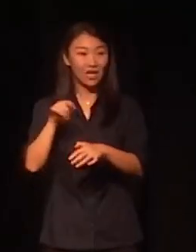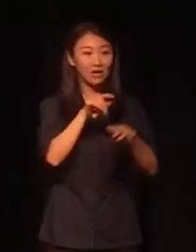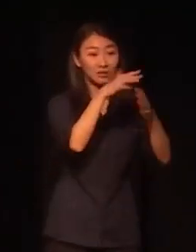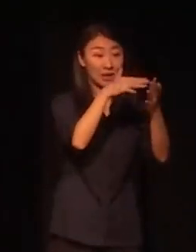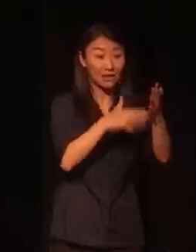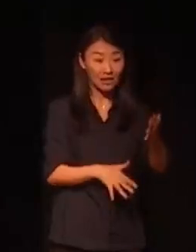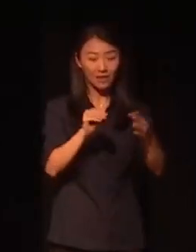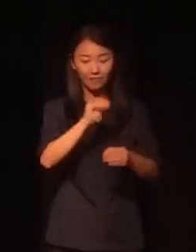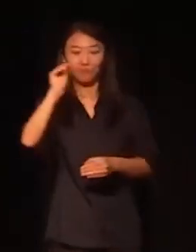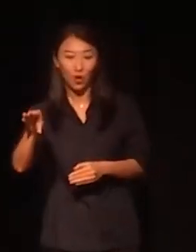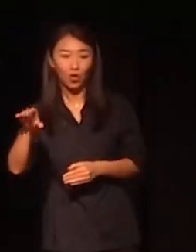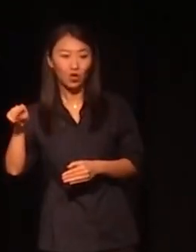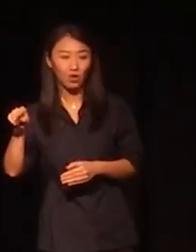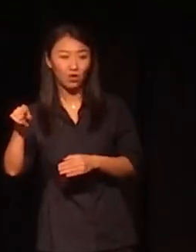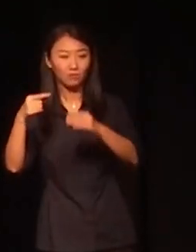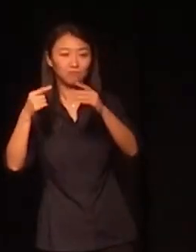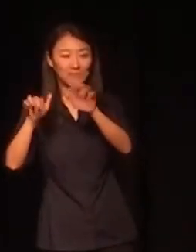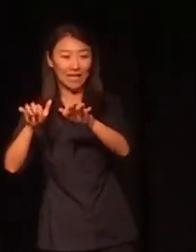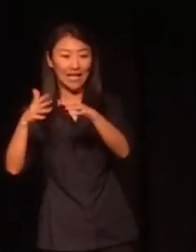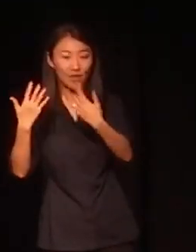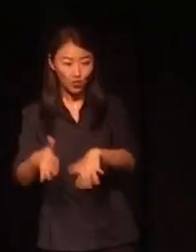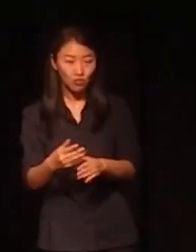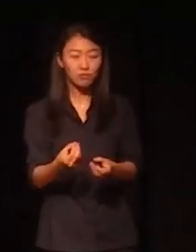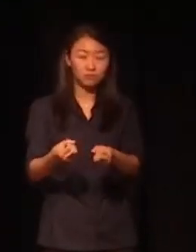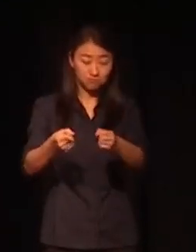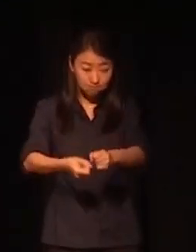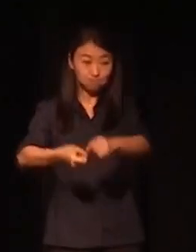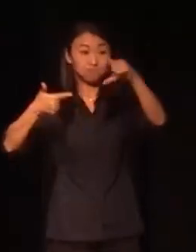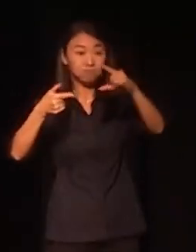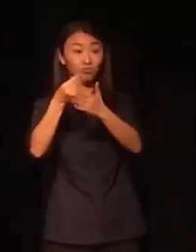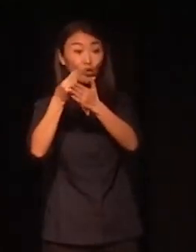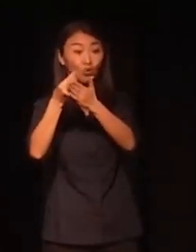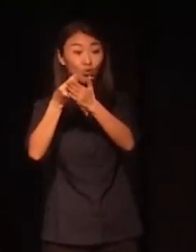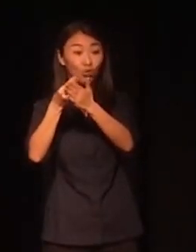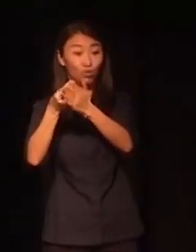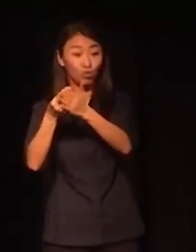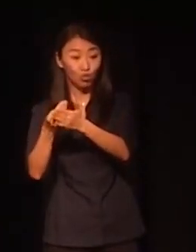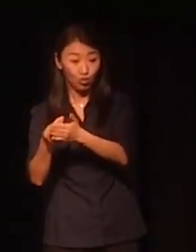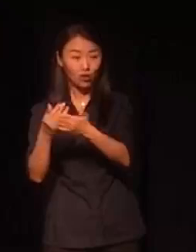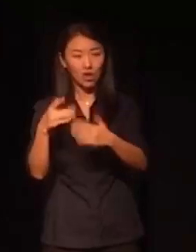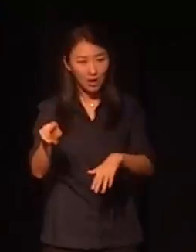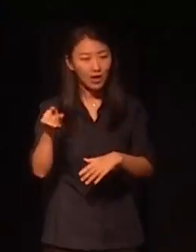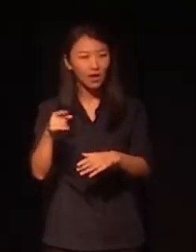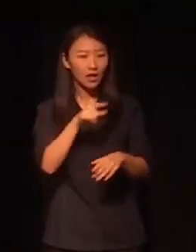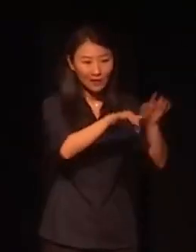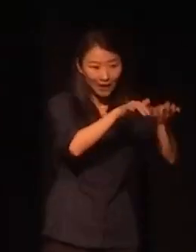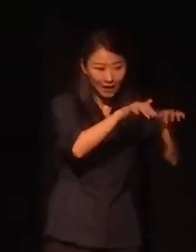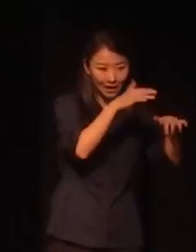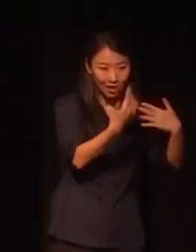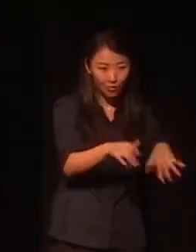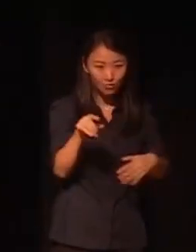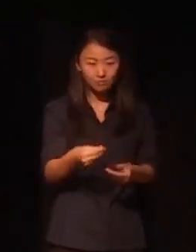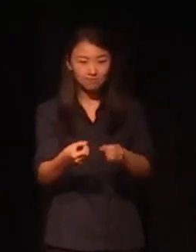text in box. Out comes the images, image out box. That is, what you put in will